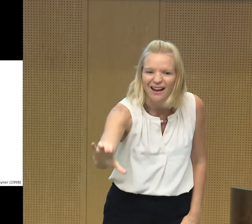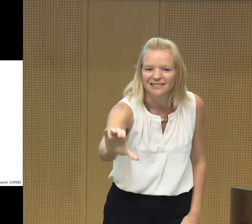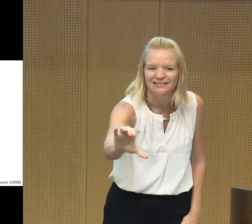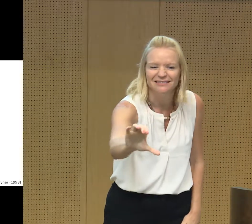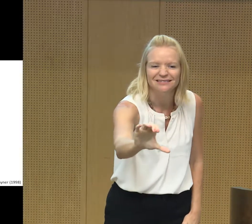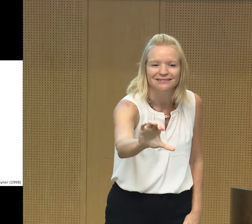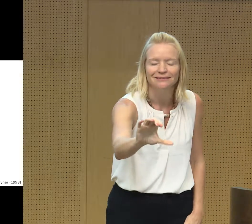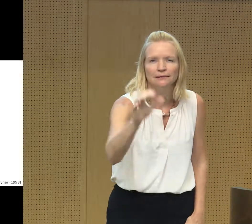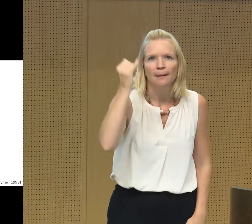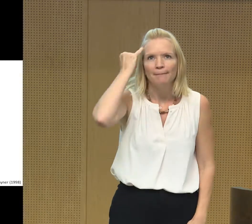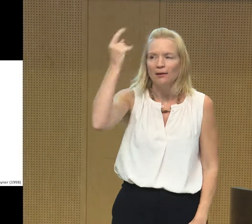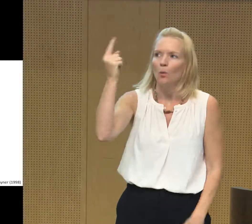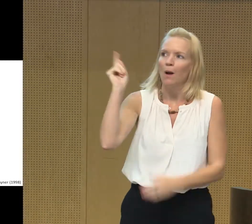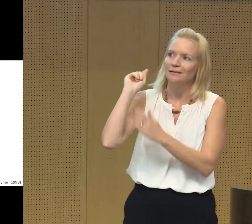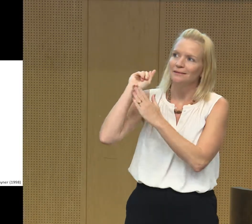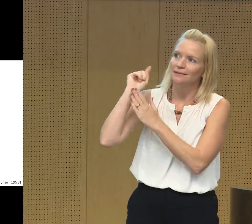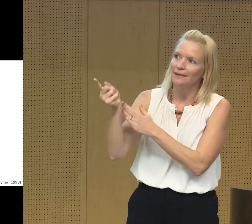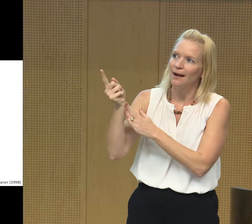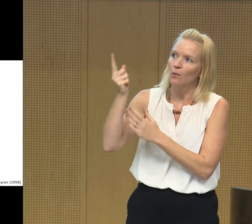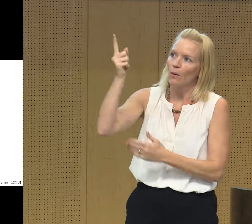It might only be for 40 milliseconds.